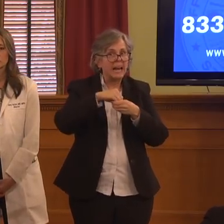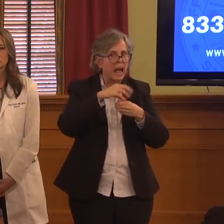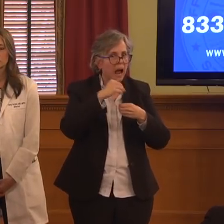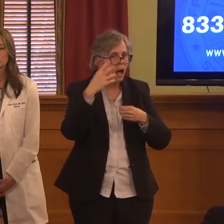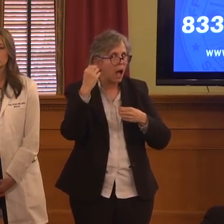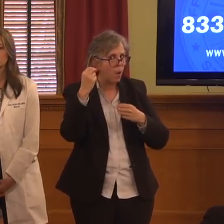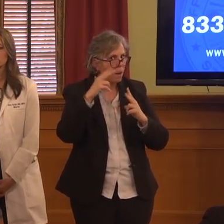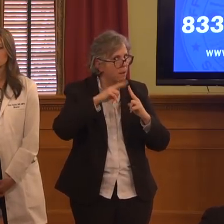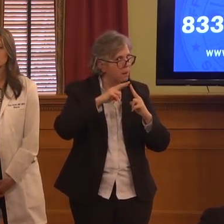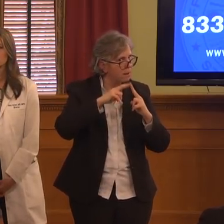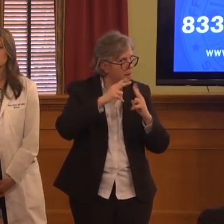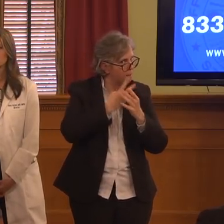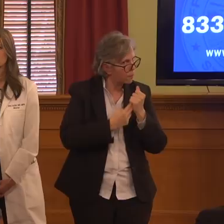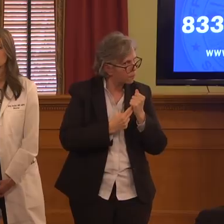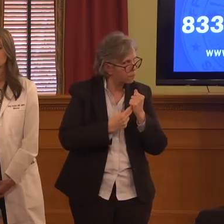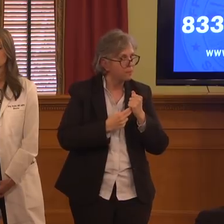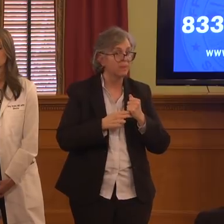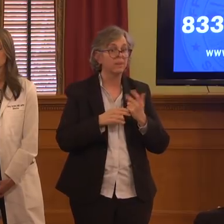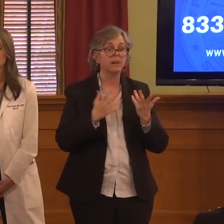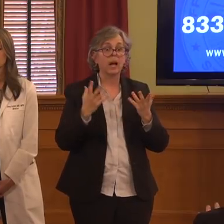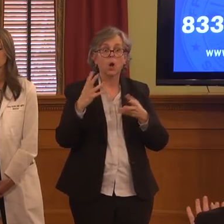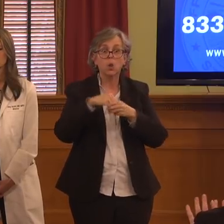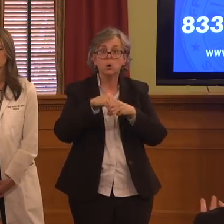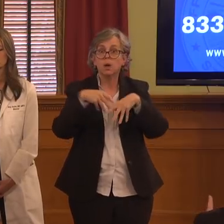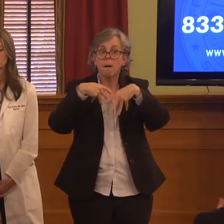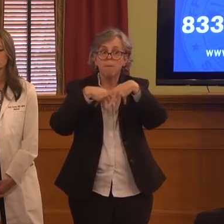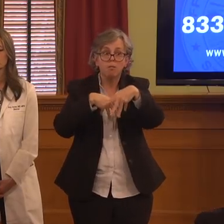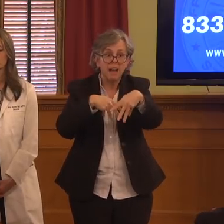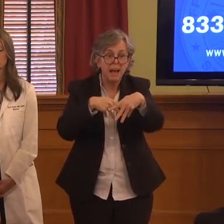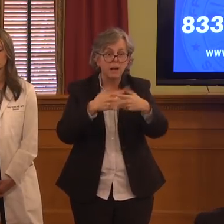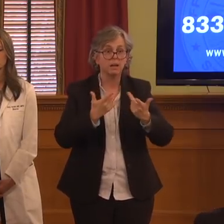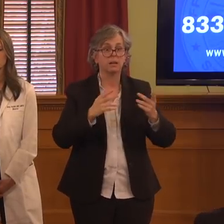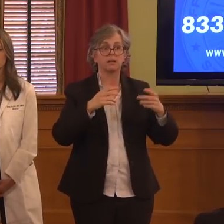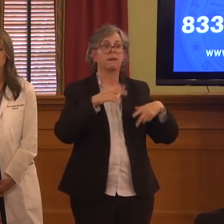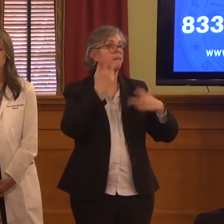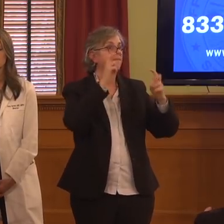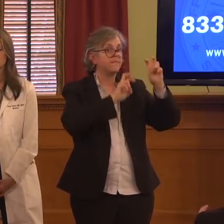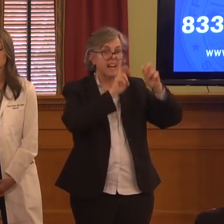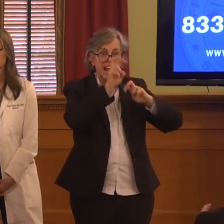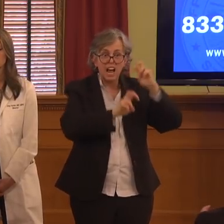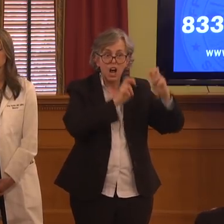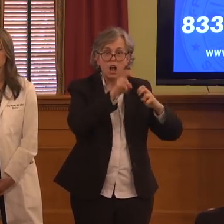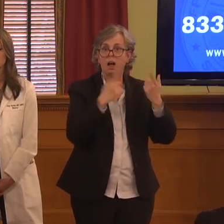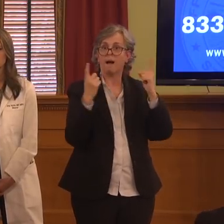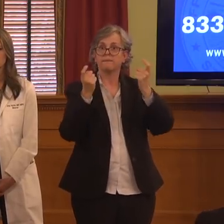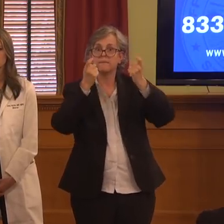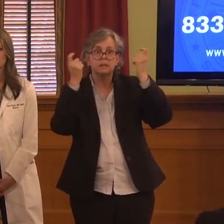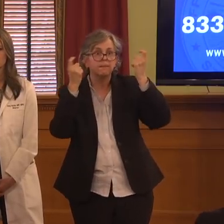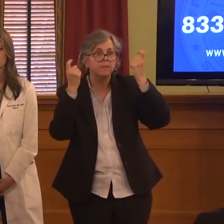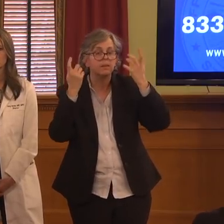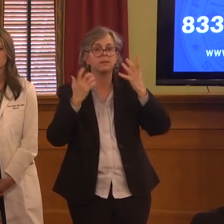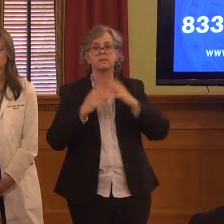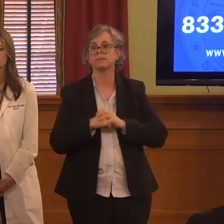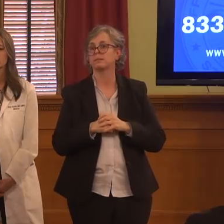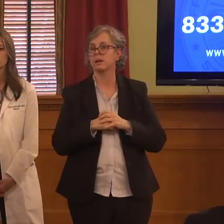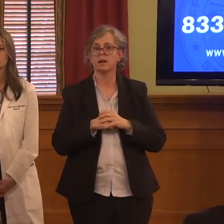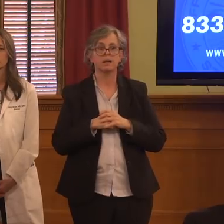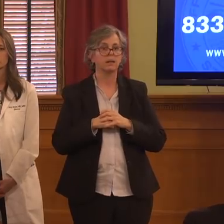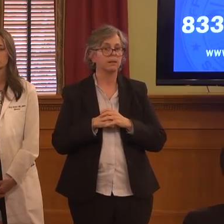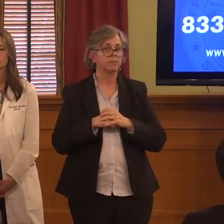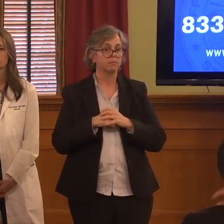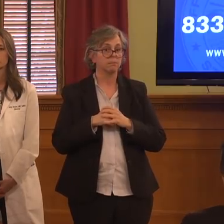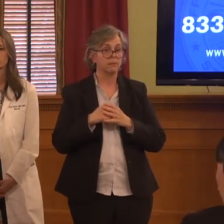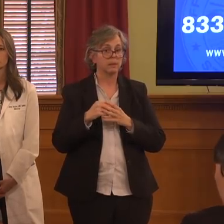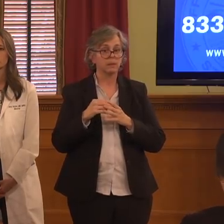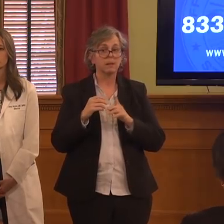include parades, fairs, and festivals. For the purpose of clarity, a mass gathering does not include normal operations at